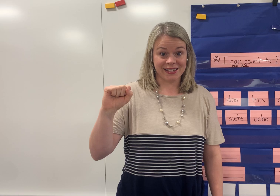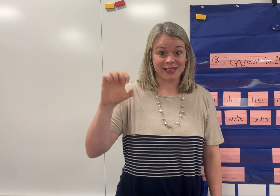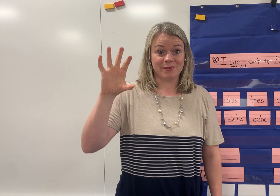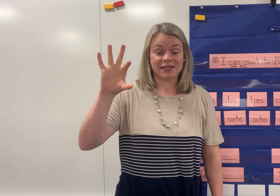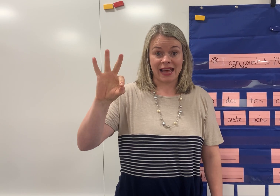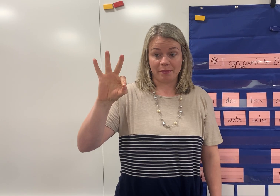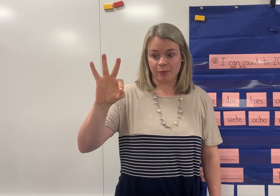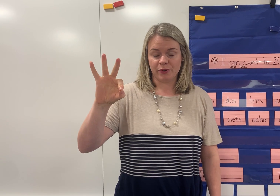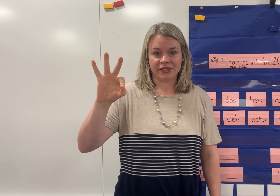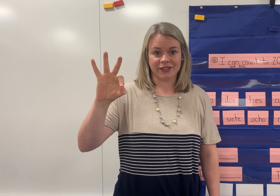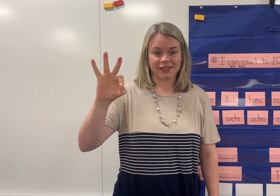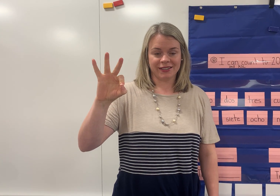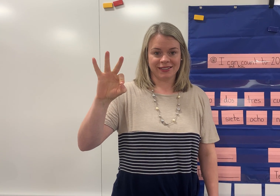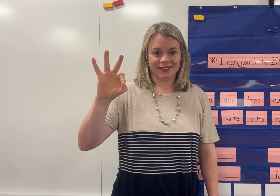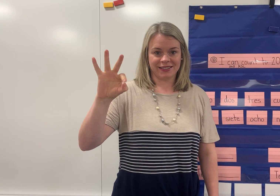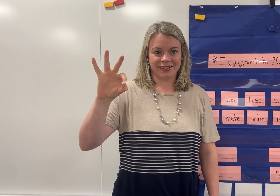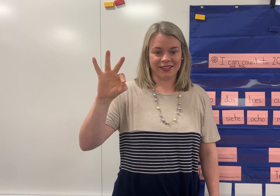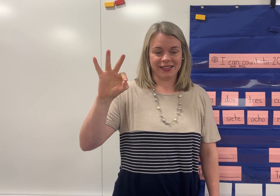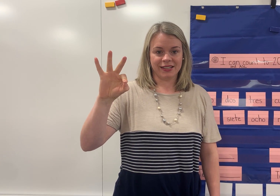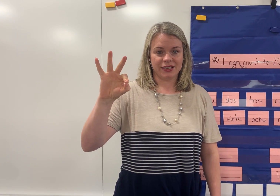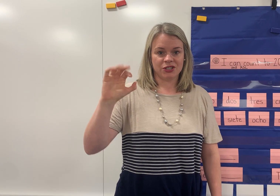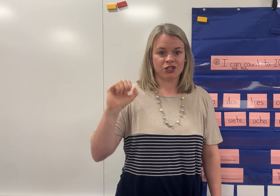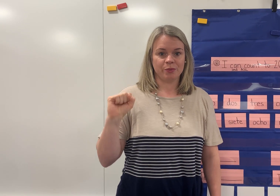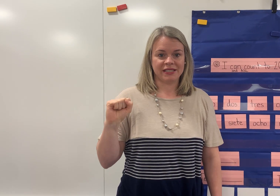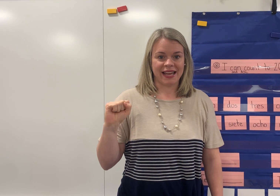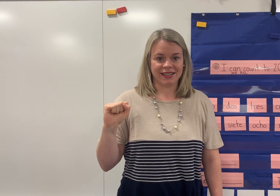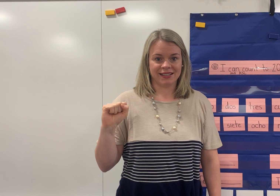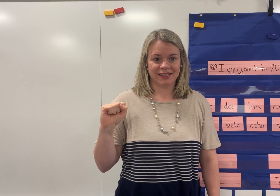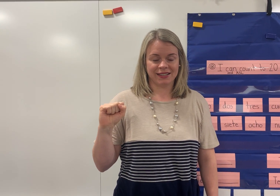Awesome. Tap your pointer. Good. Show me 10.